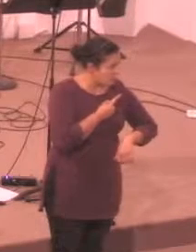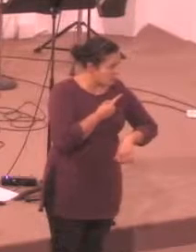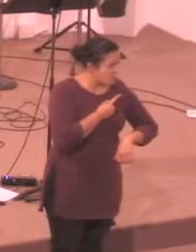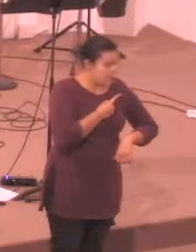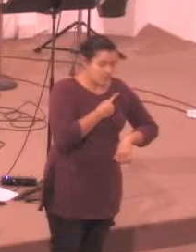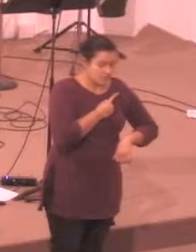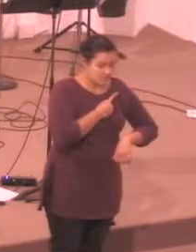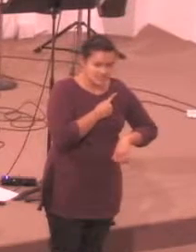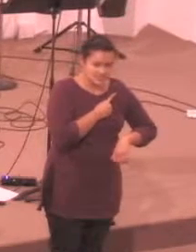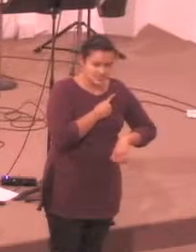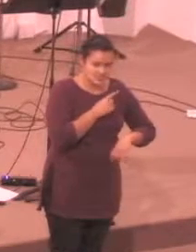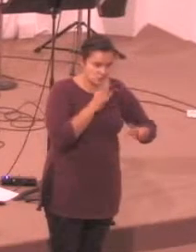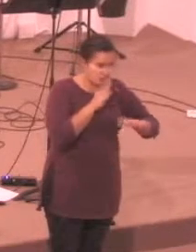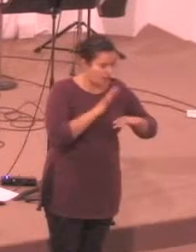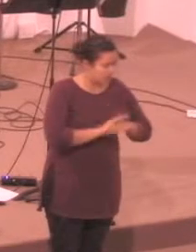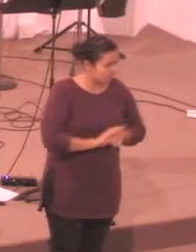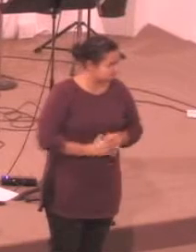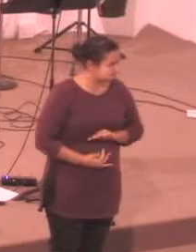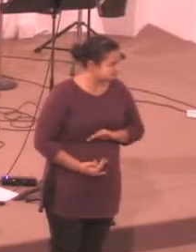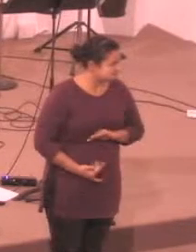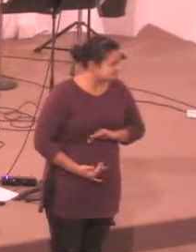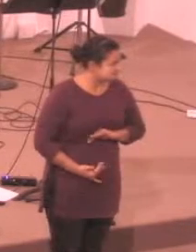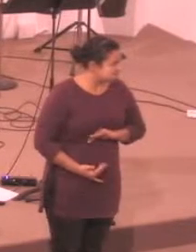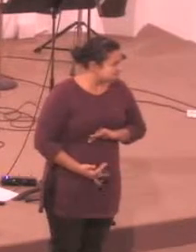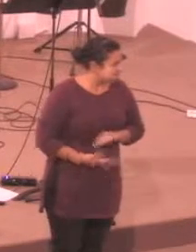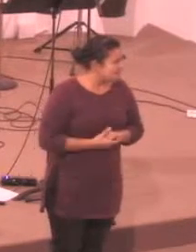I'm in trouble, Maddie.